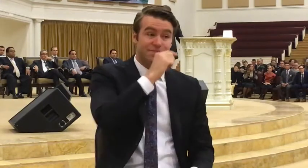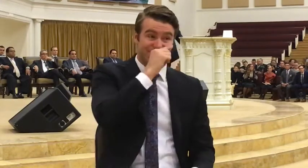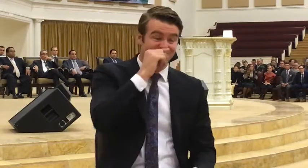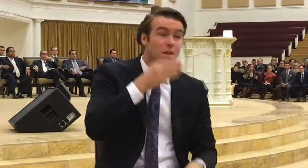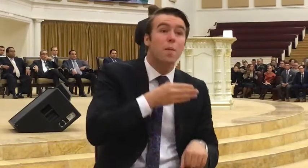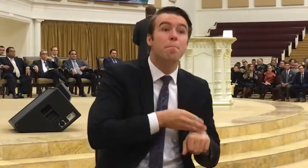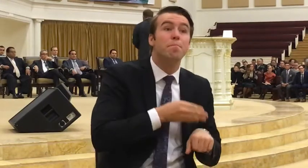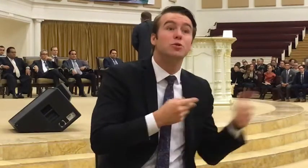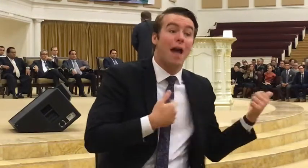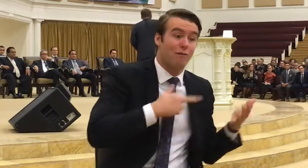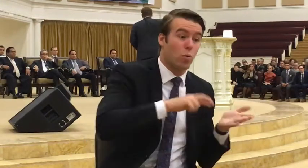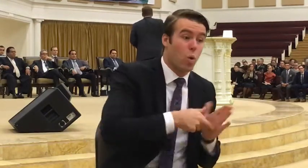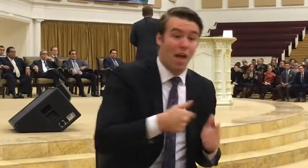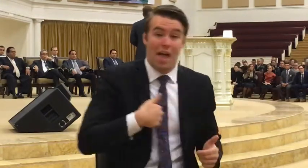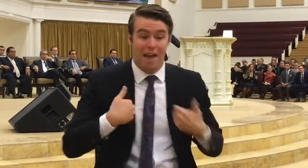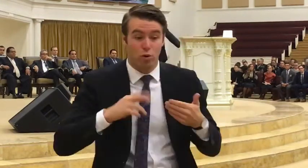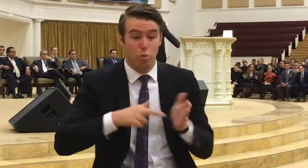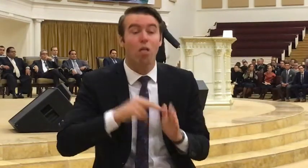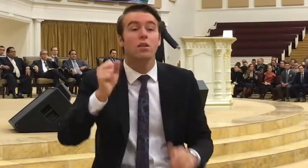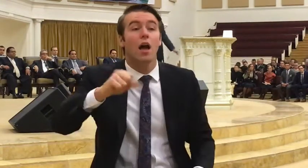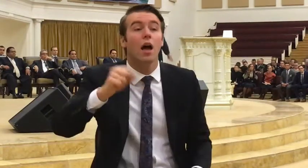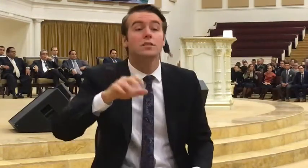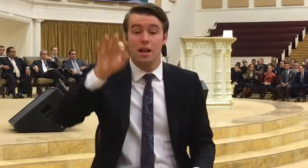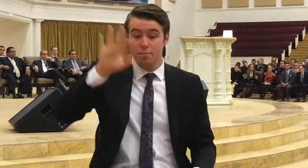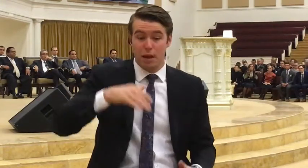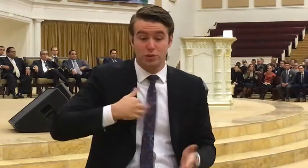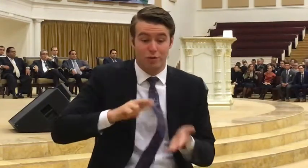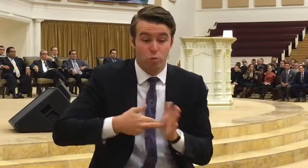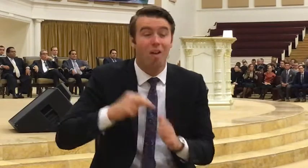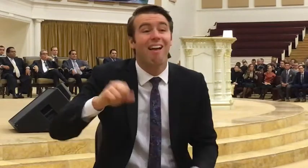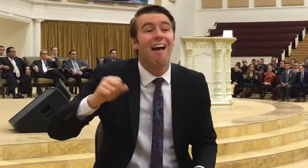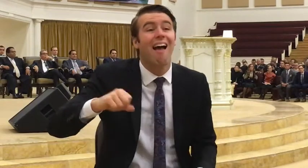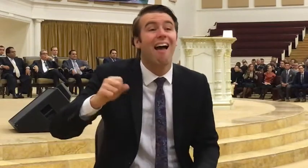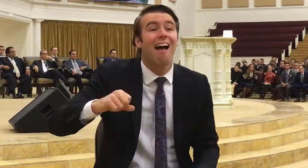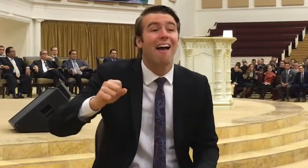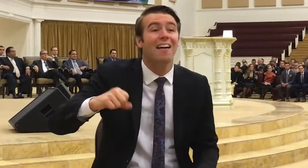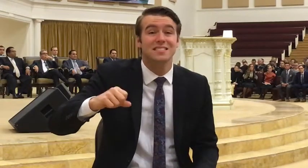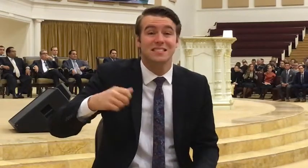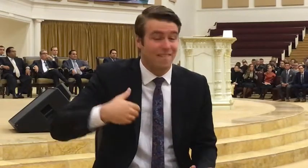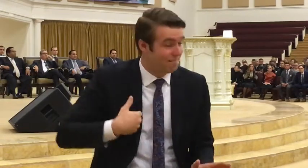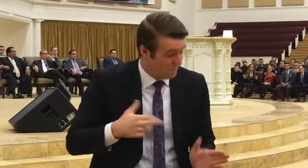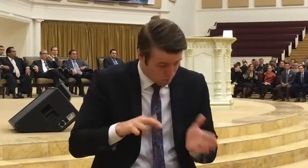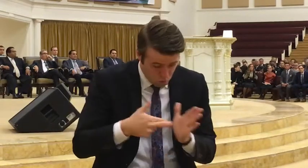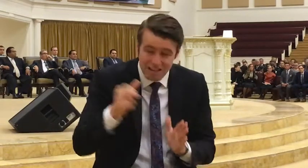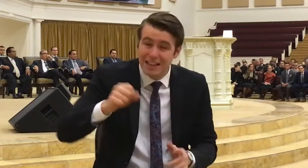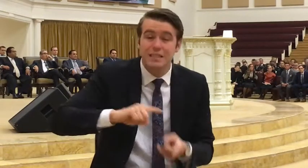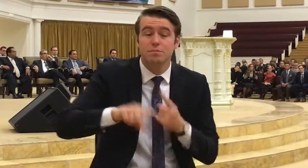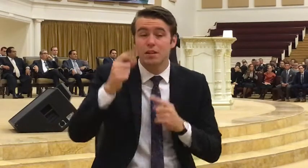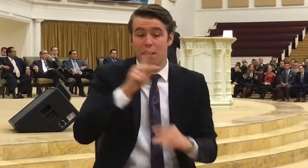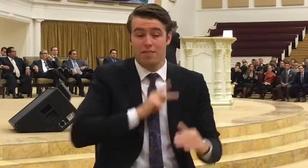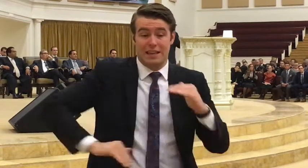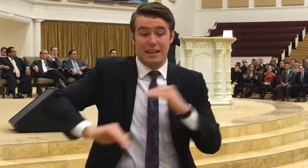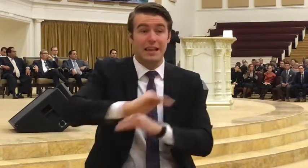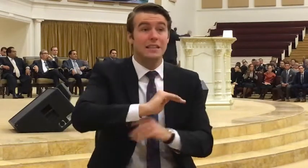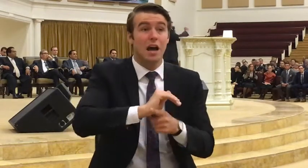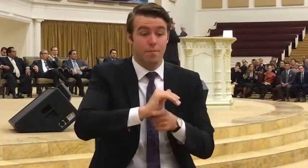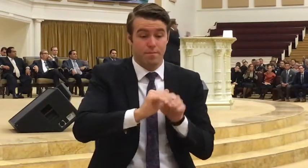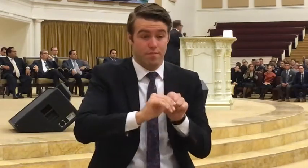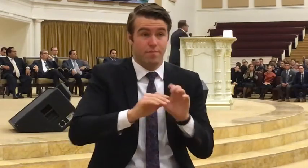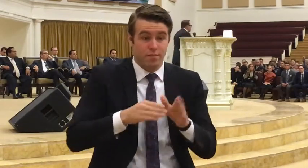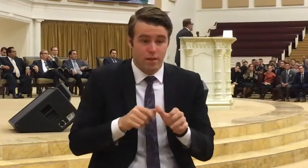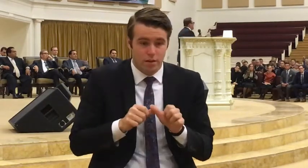Does Bishop have a role? Yeah. Does Pastor have a role? Yes. But this kingdom moves forward